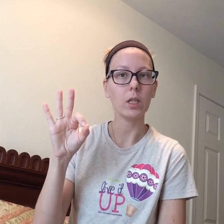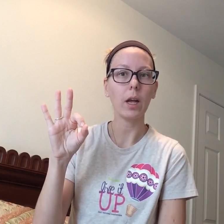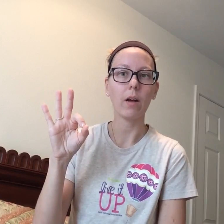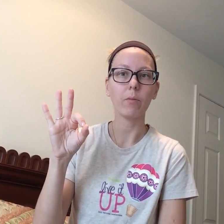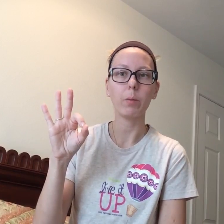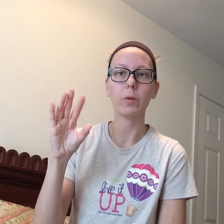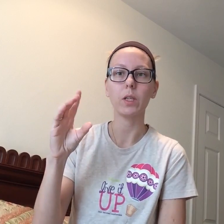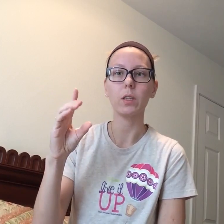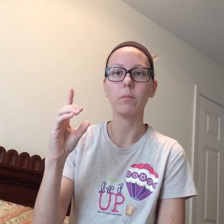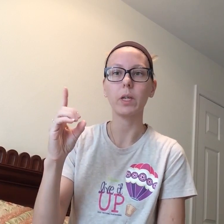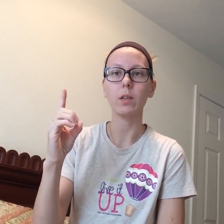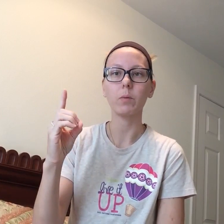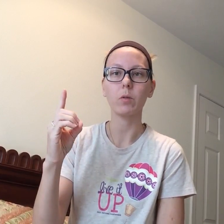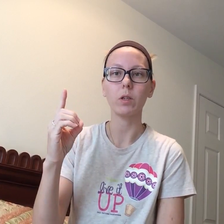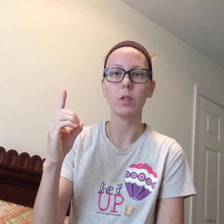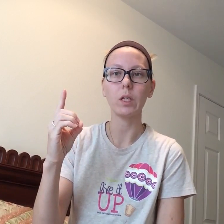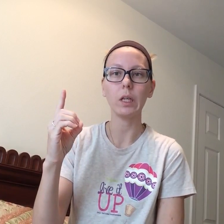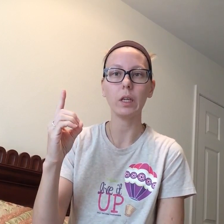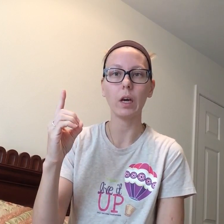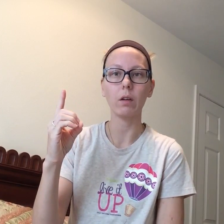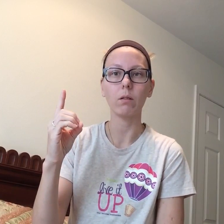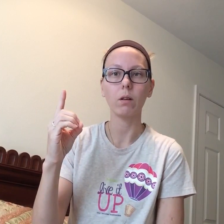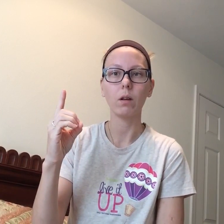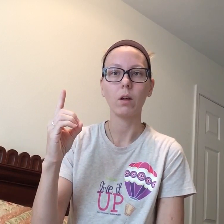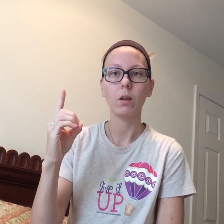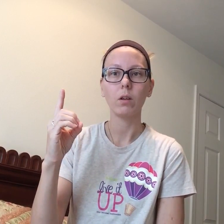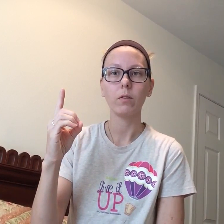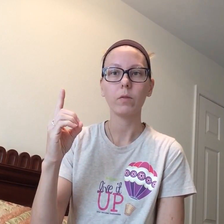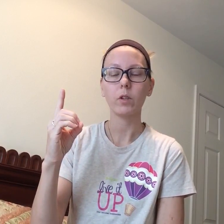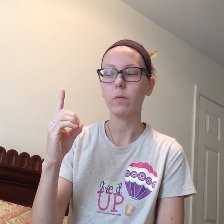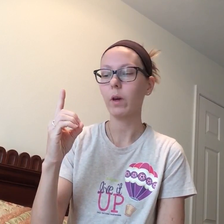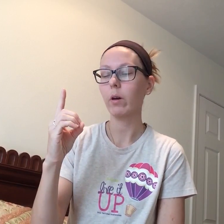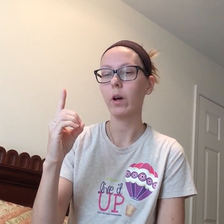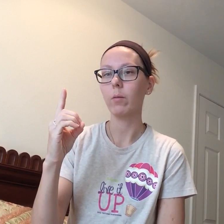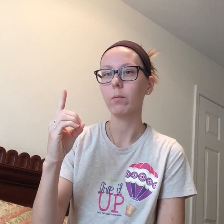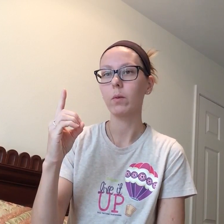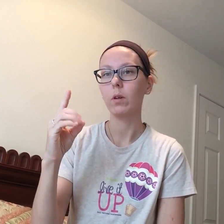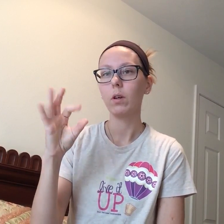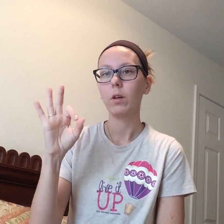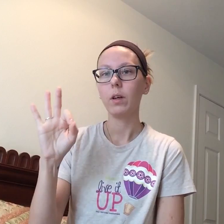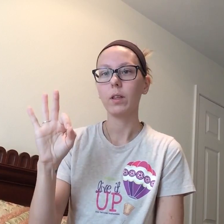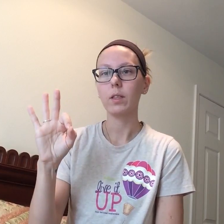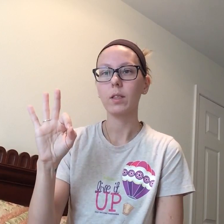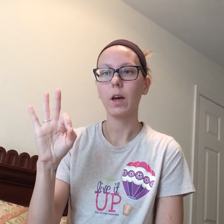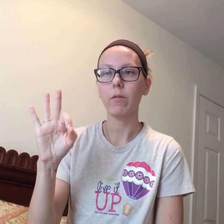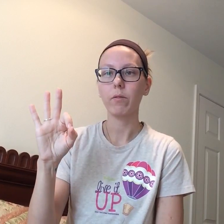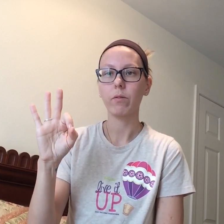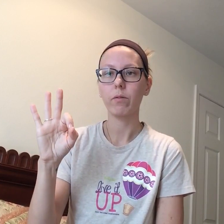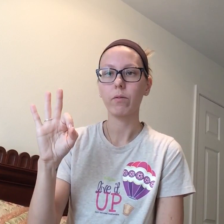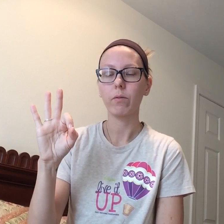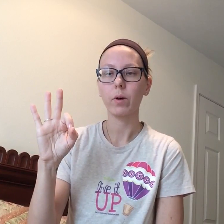and F people tend to mix up. So here's D again. First finger up, and this is F,